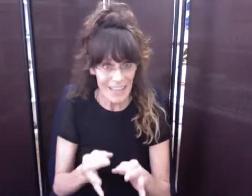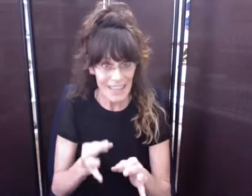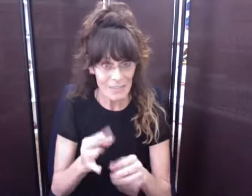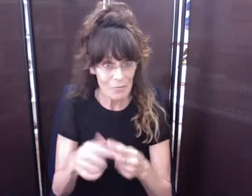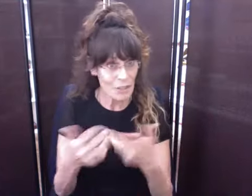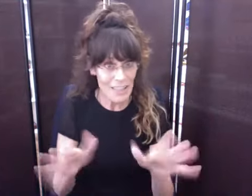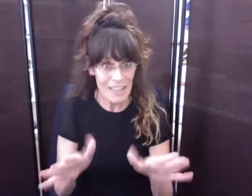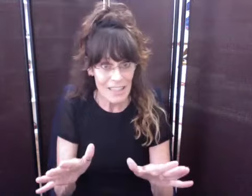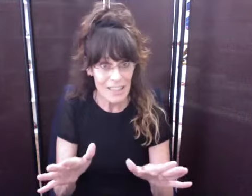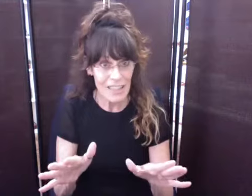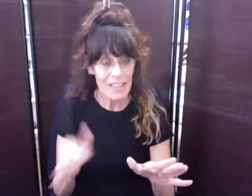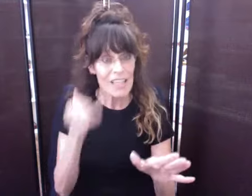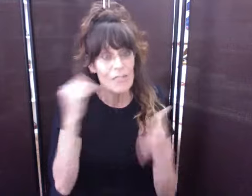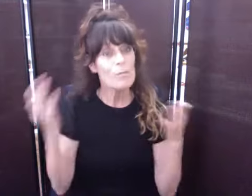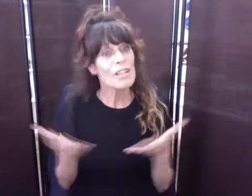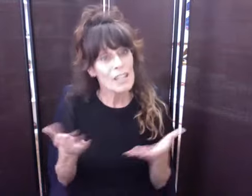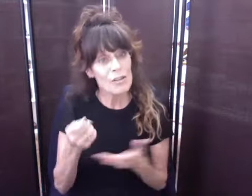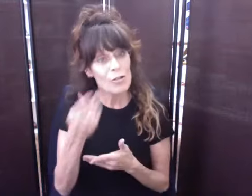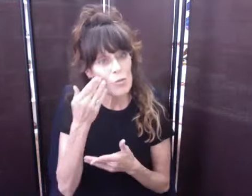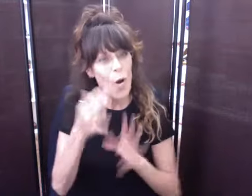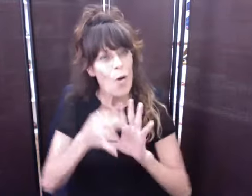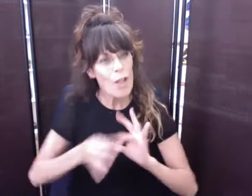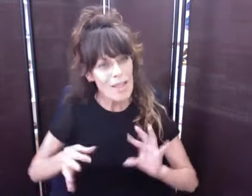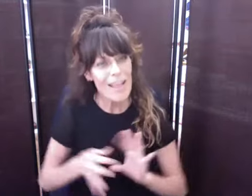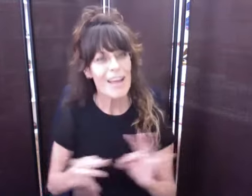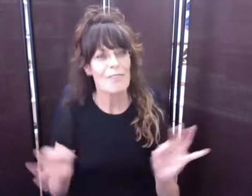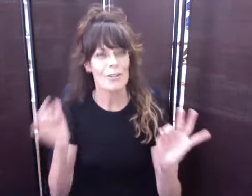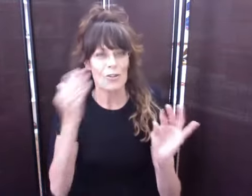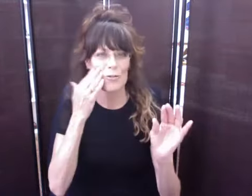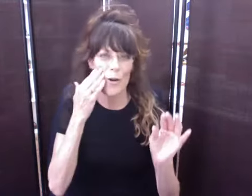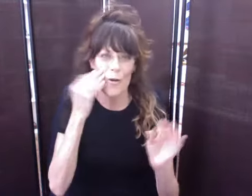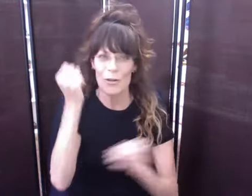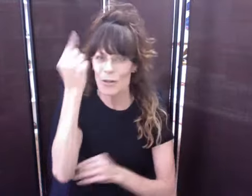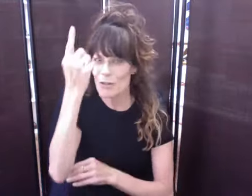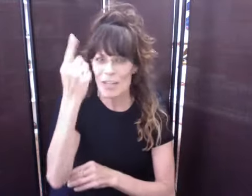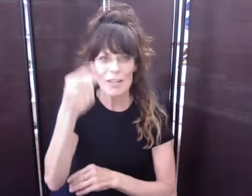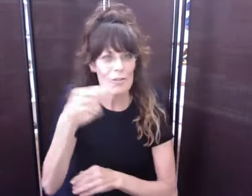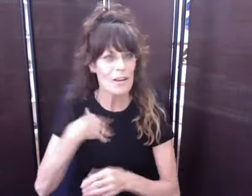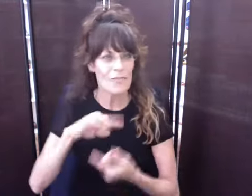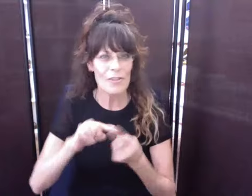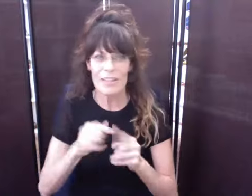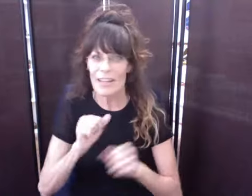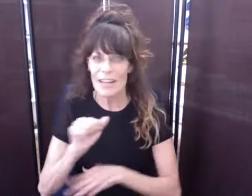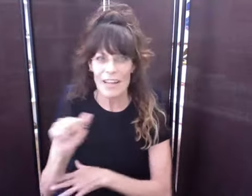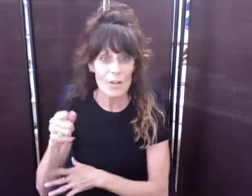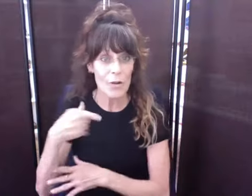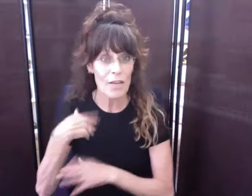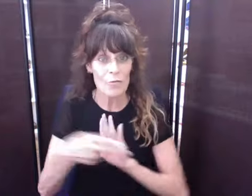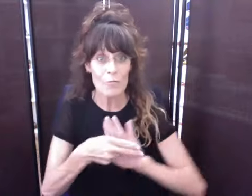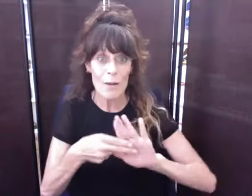you've been around a little while and you know the language and you know the deal and you've got friends in AA and you have a reputation at your meeting and you're a